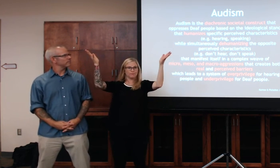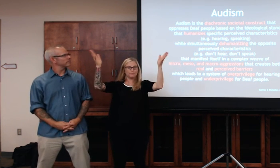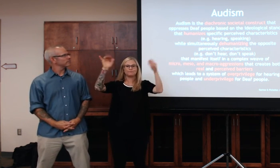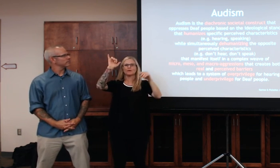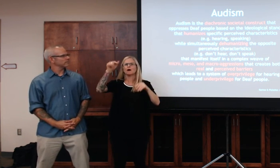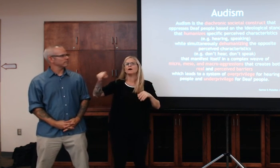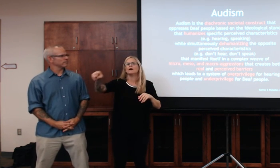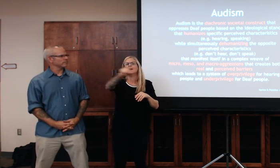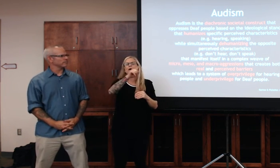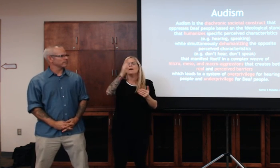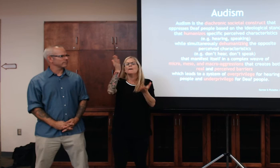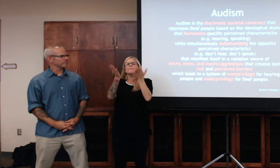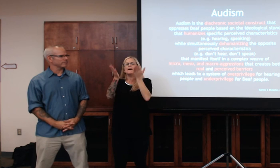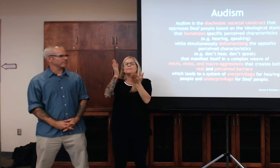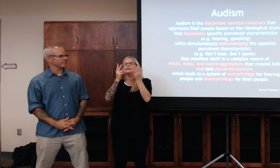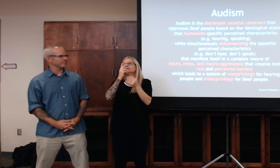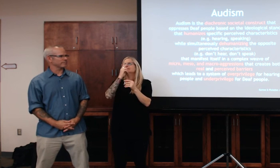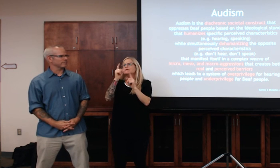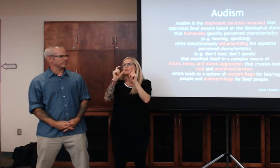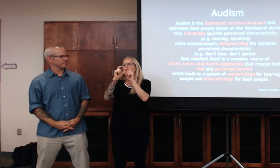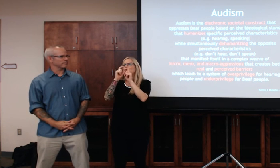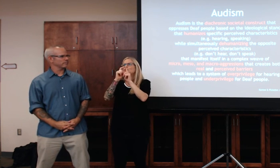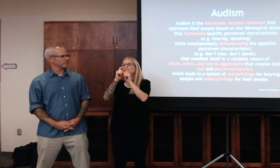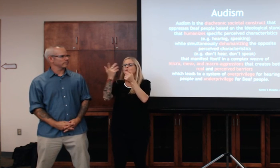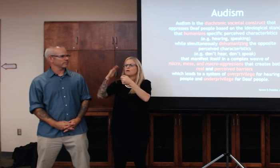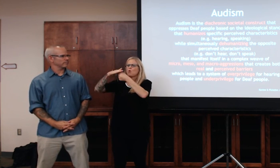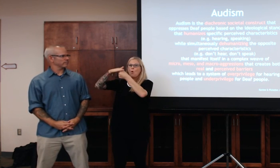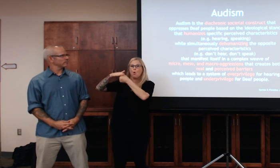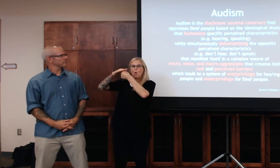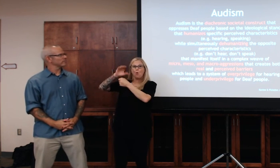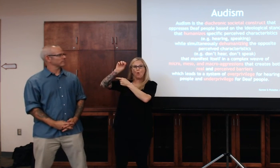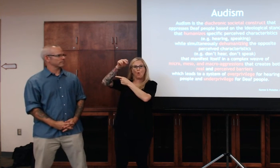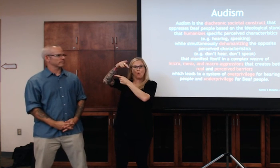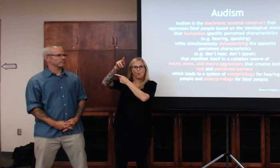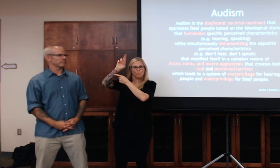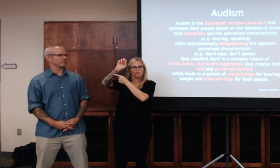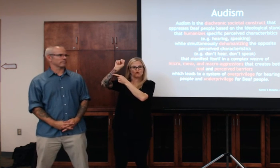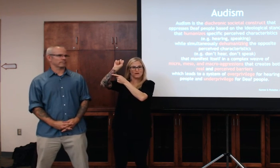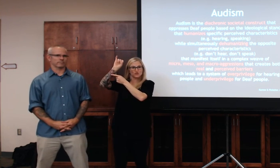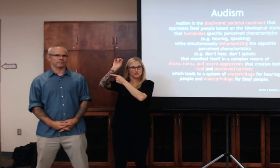We'll start just in general. I'm sure you've seen that word oppression.